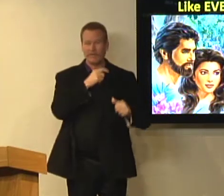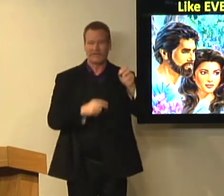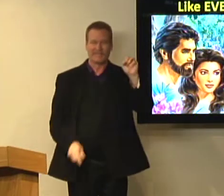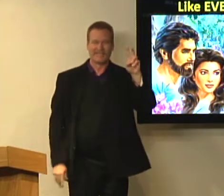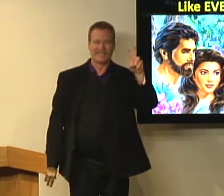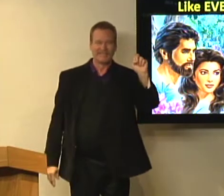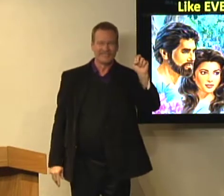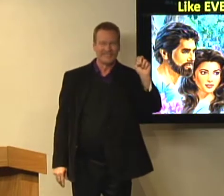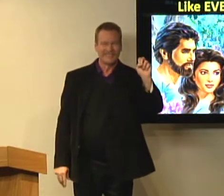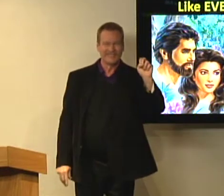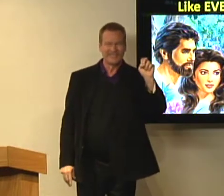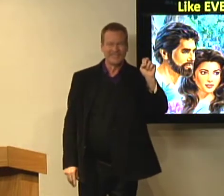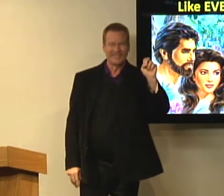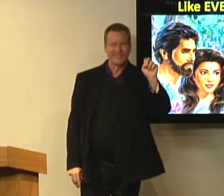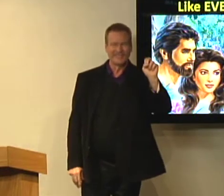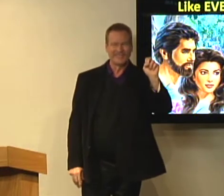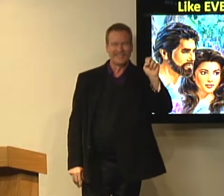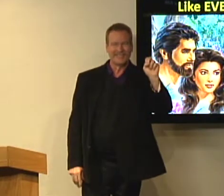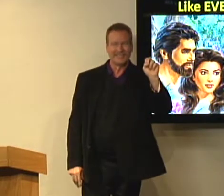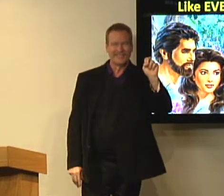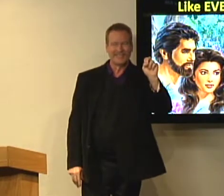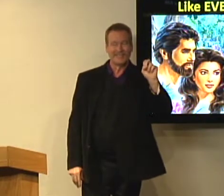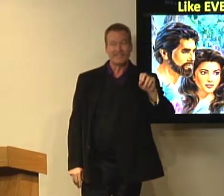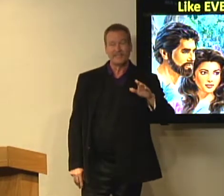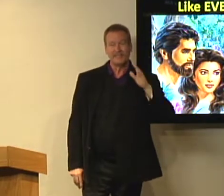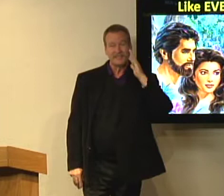So the first mother, the mother of all living, is Eve.